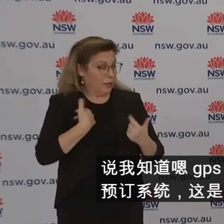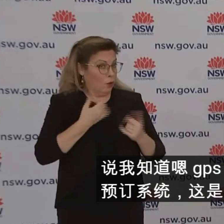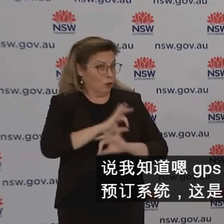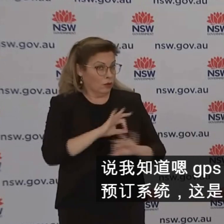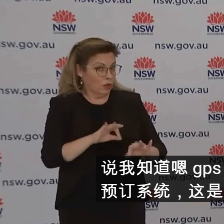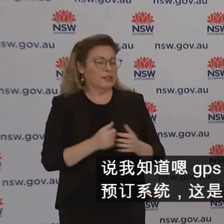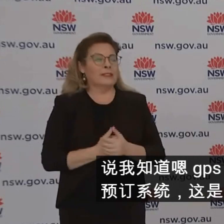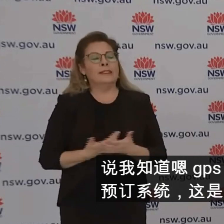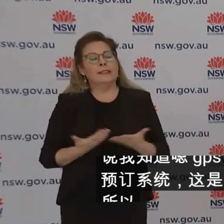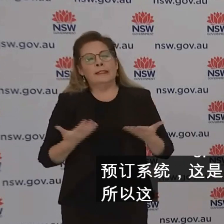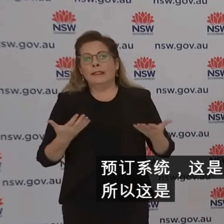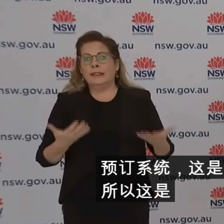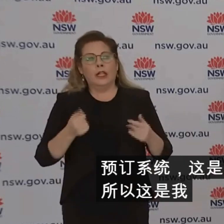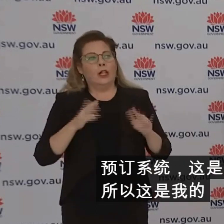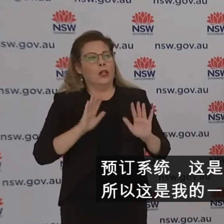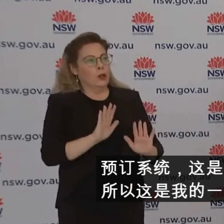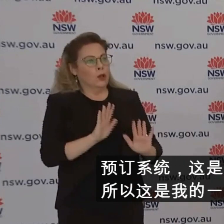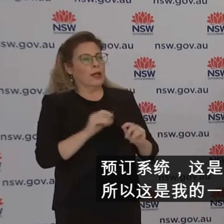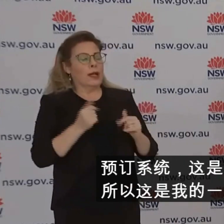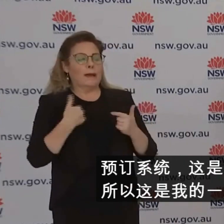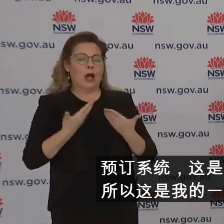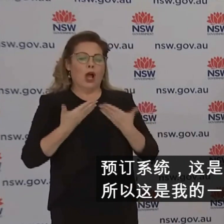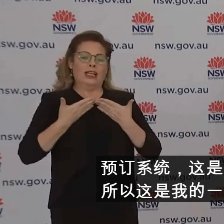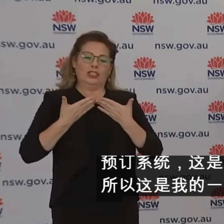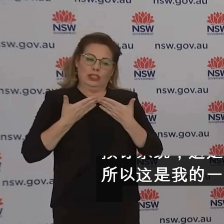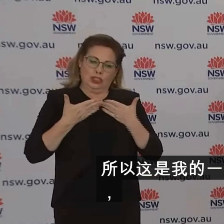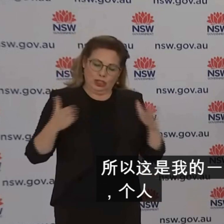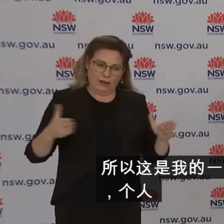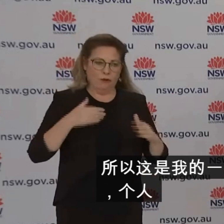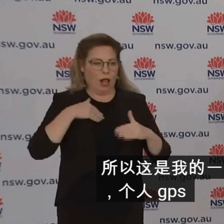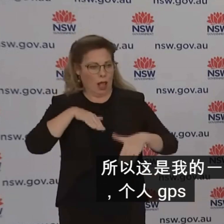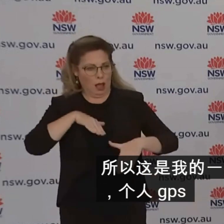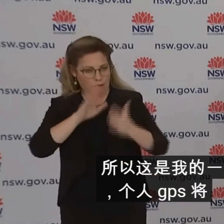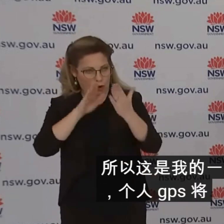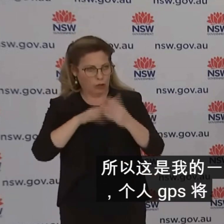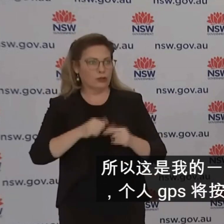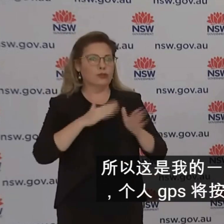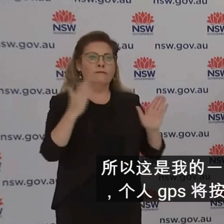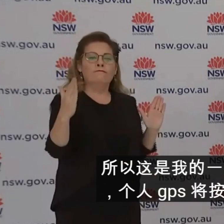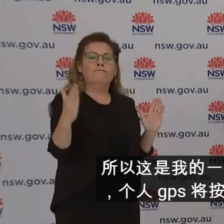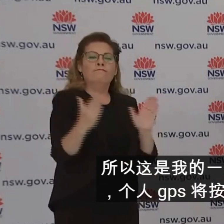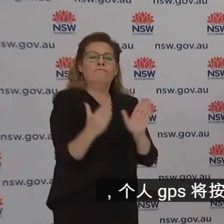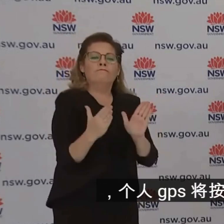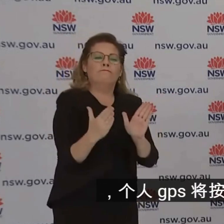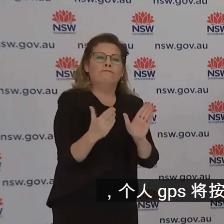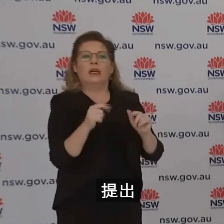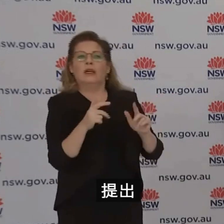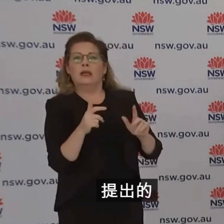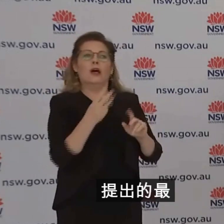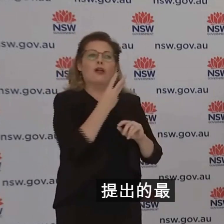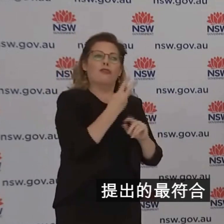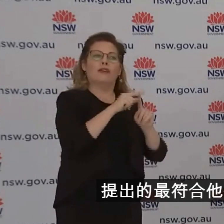and it is challenging. So this is my general comment, and individual GPs will be doing what they